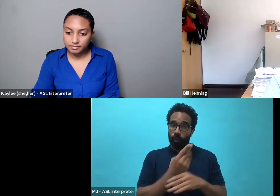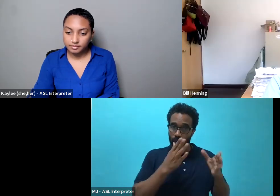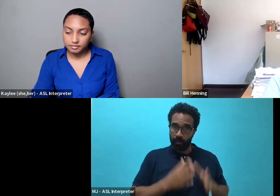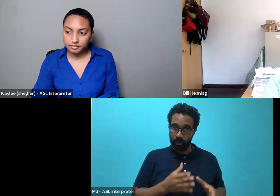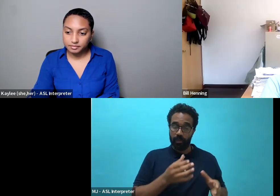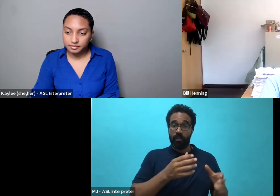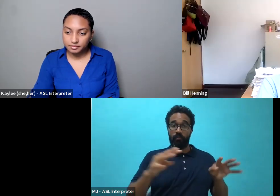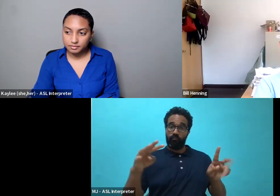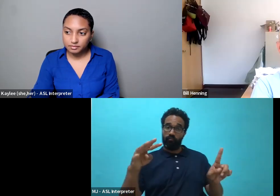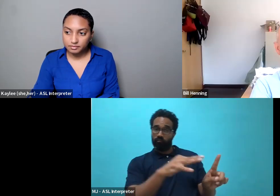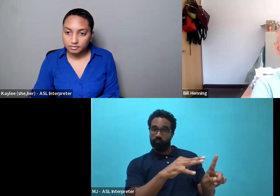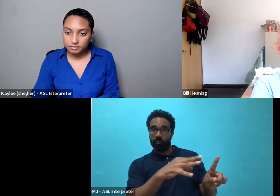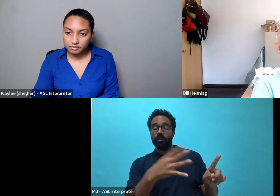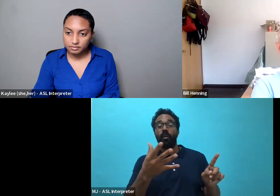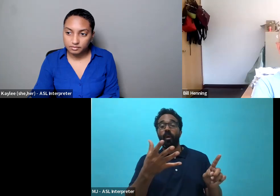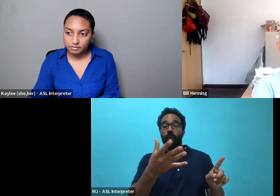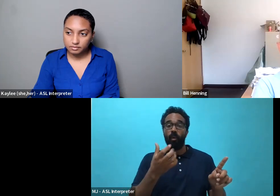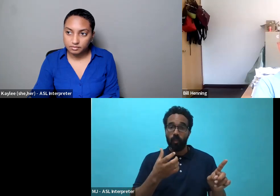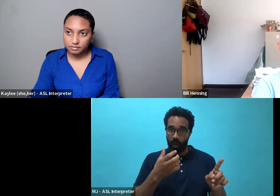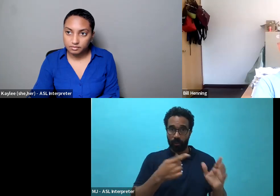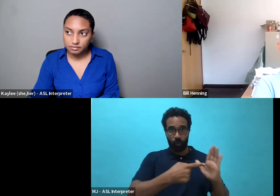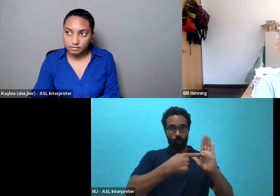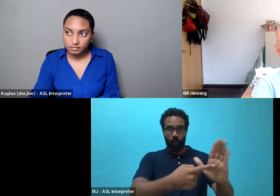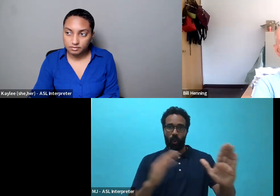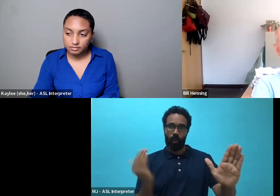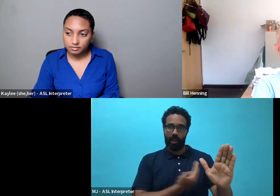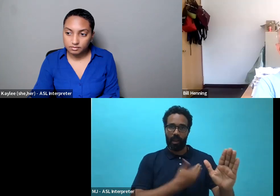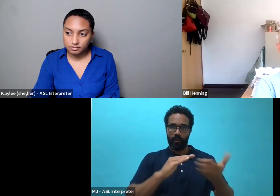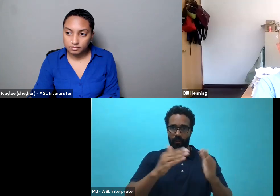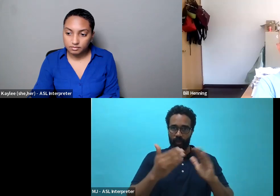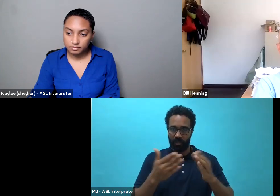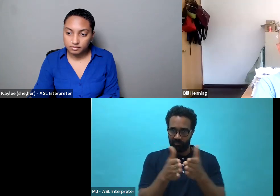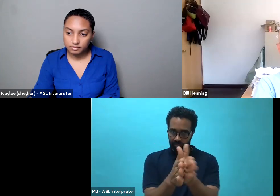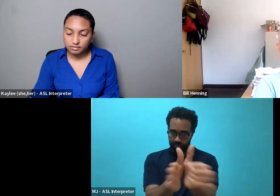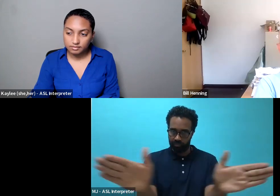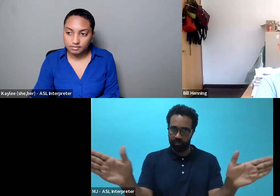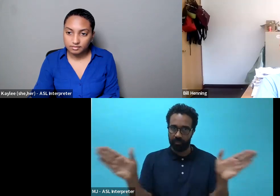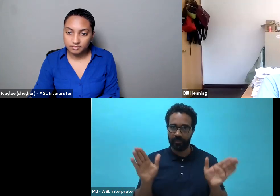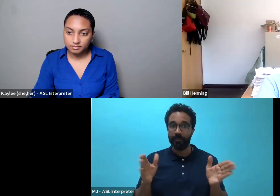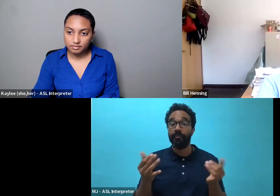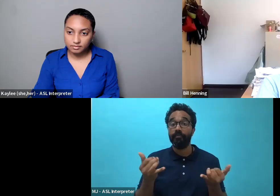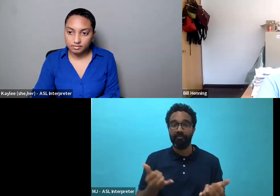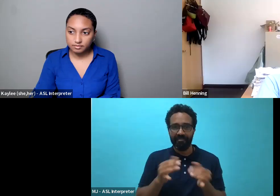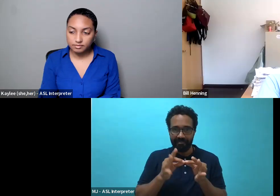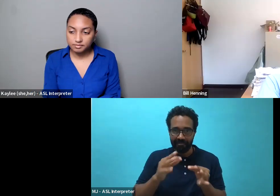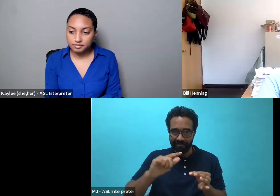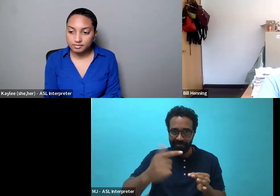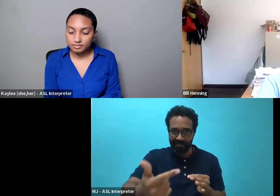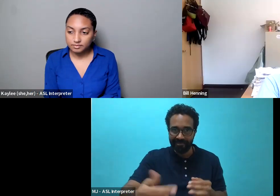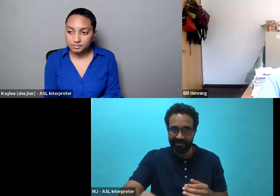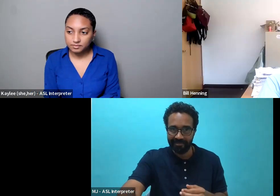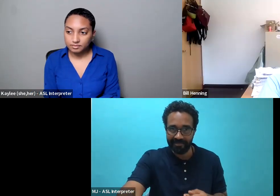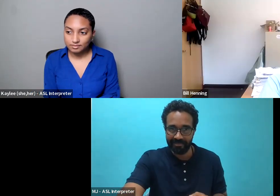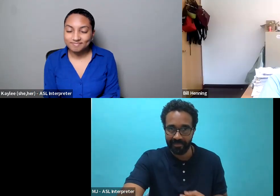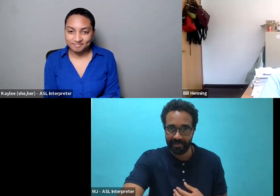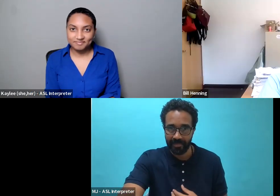think broadly on what our community is. Yes, we're mandated to have a majority board,